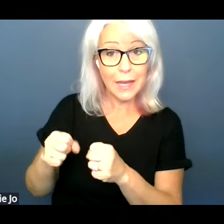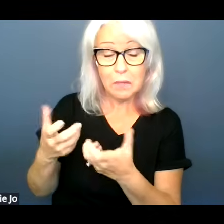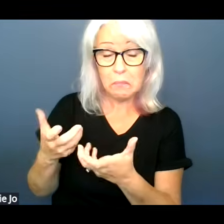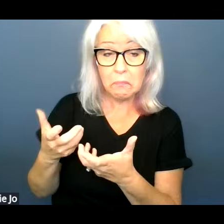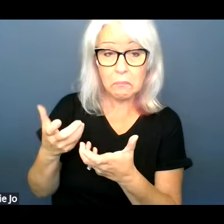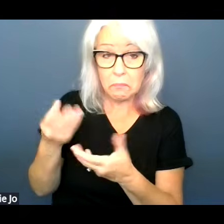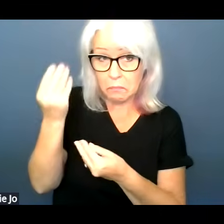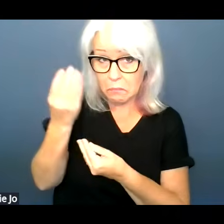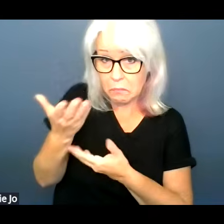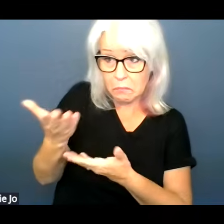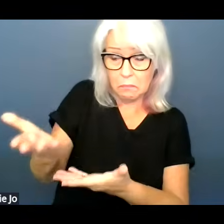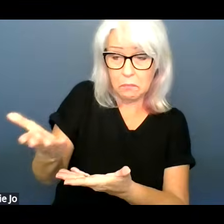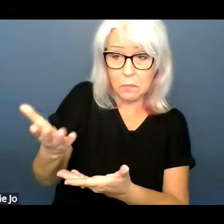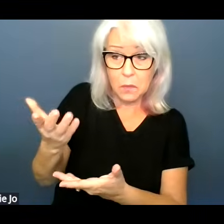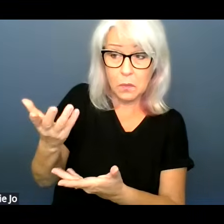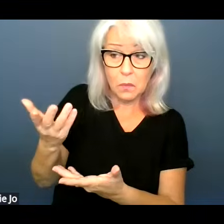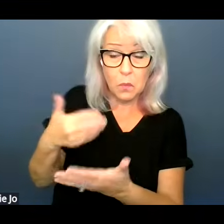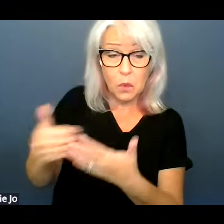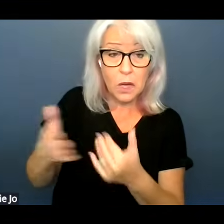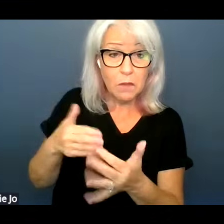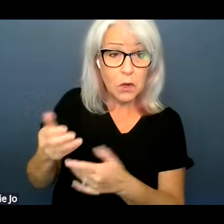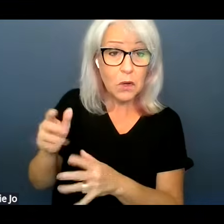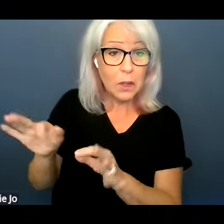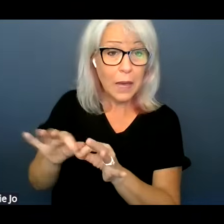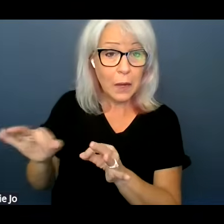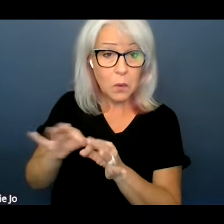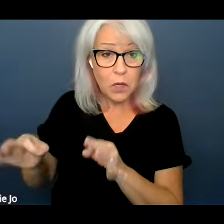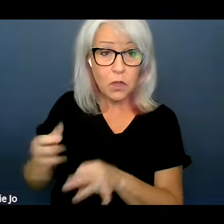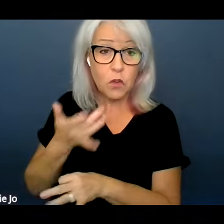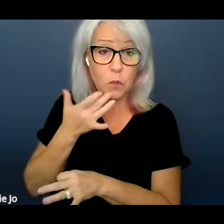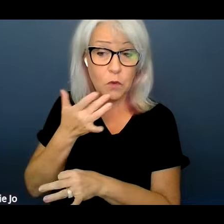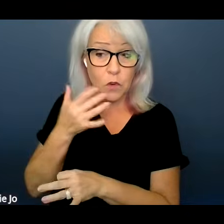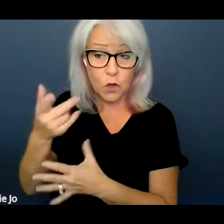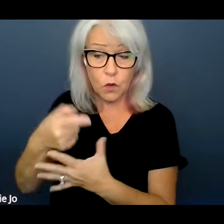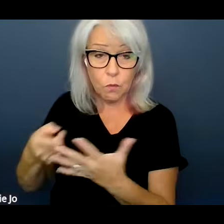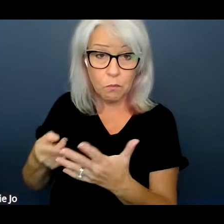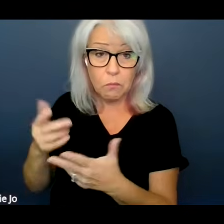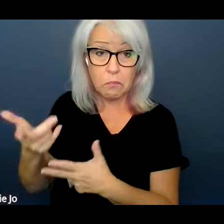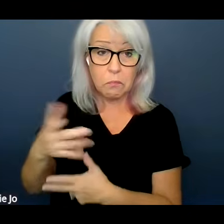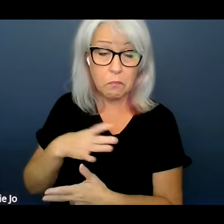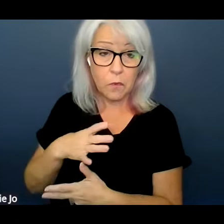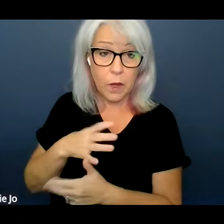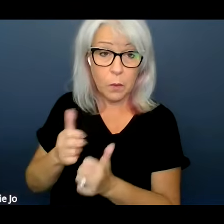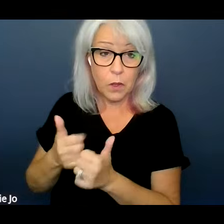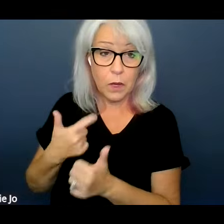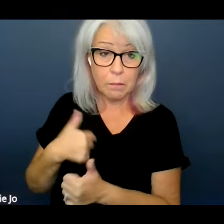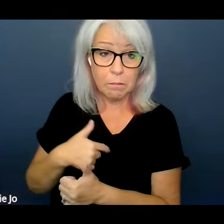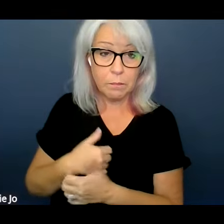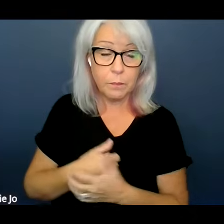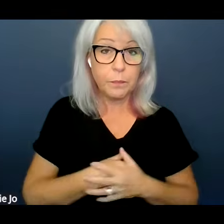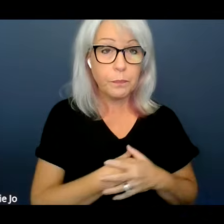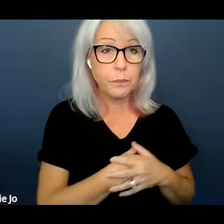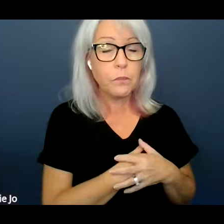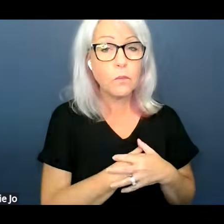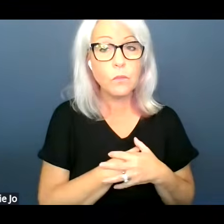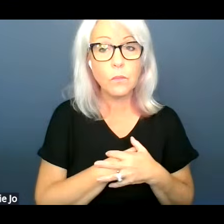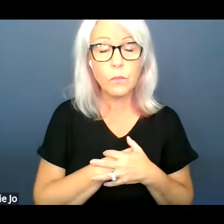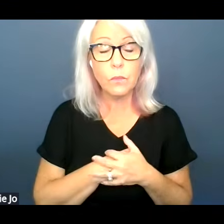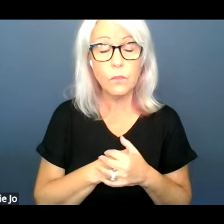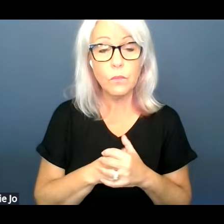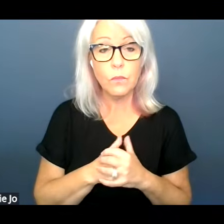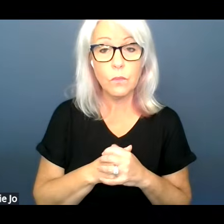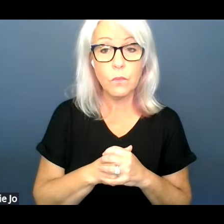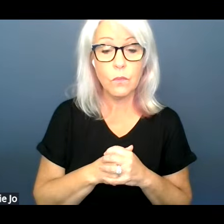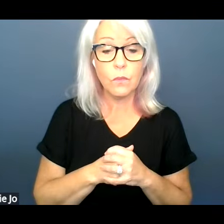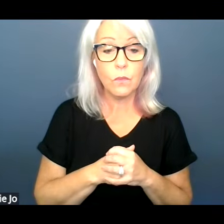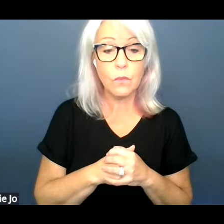director as to the substance of the bullet points. So But to I'll be just fair- add- oh. oh, sorry, go ahead. No, you're fine. I was just gonna say, the reason that the